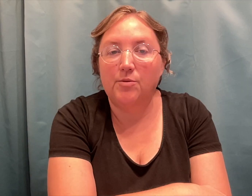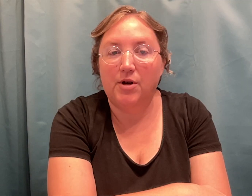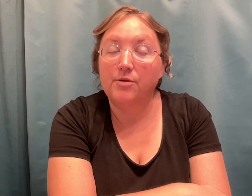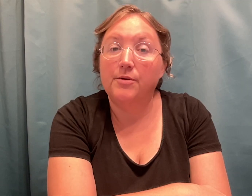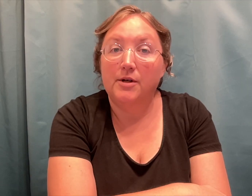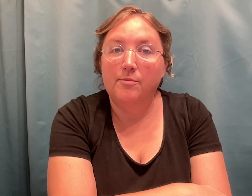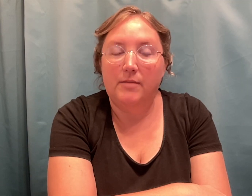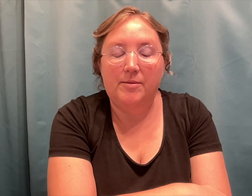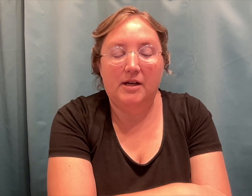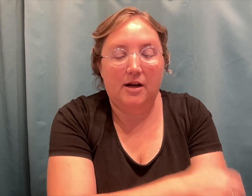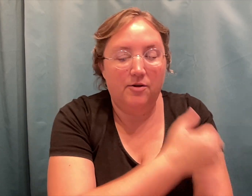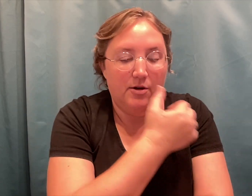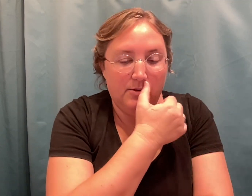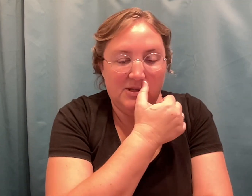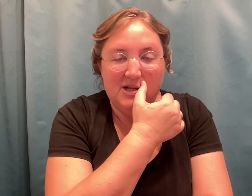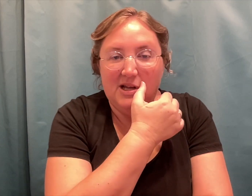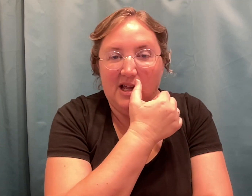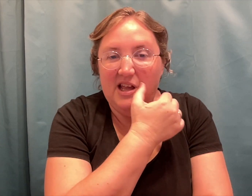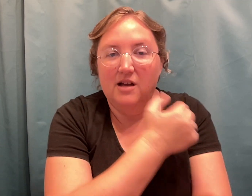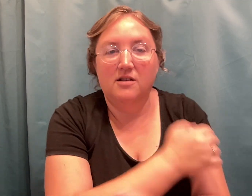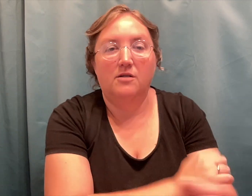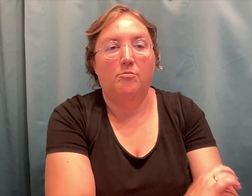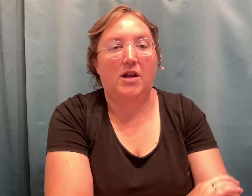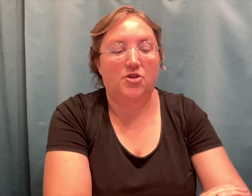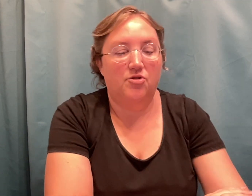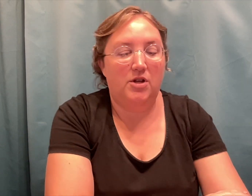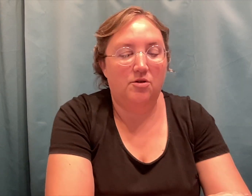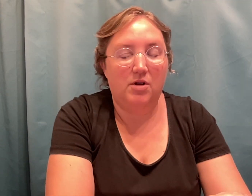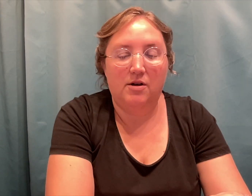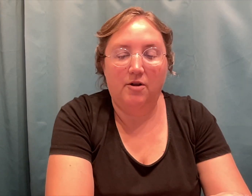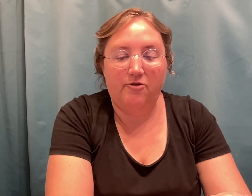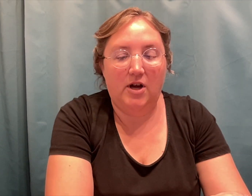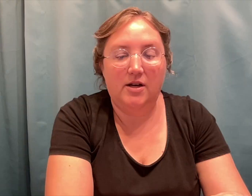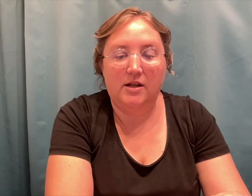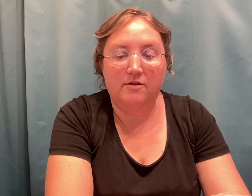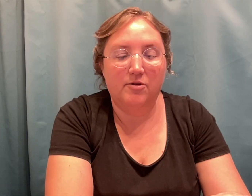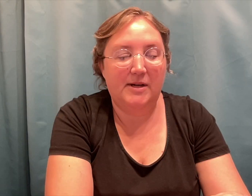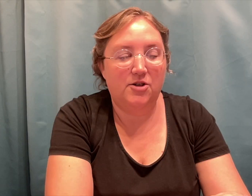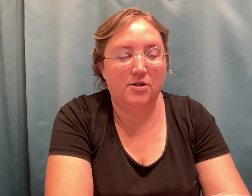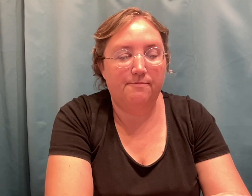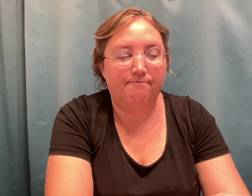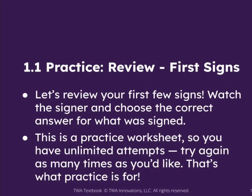know, maybe get out your notes and make sure that you can find the information.